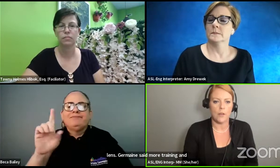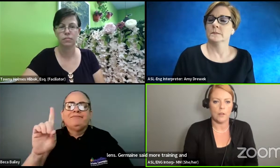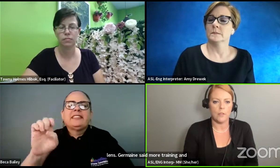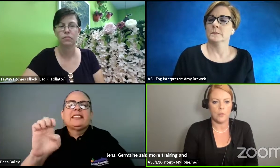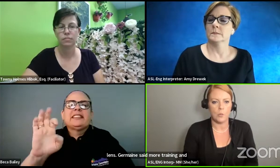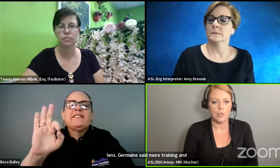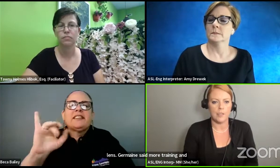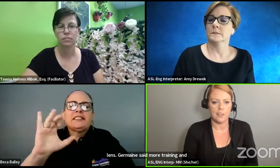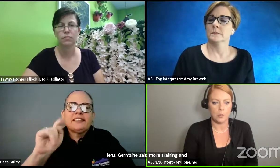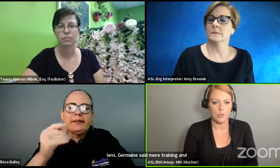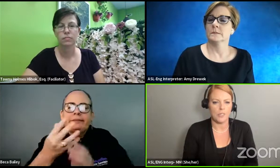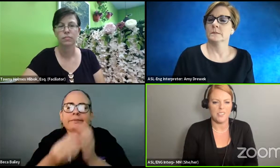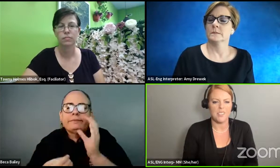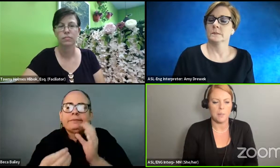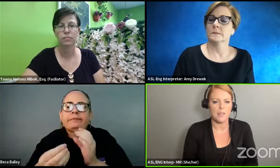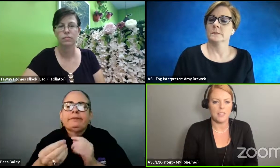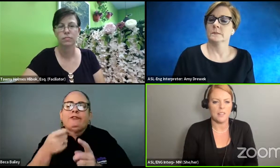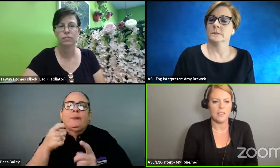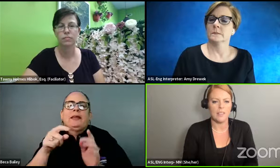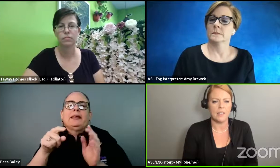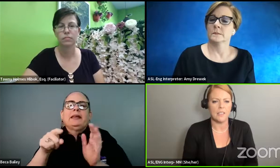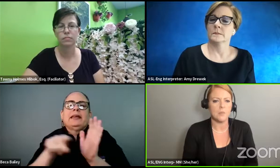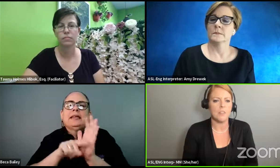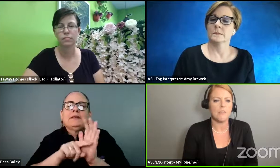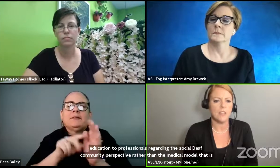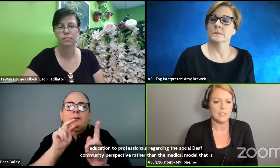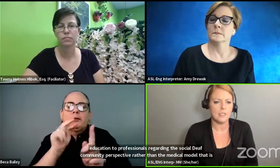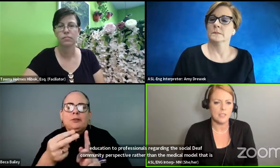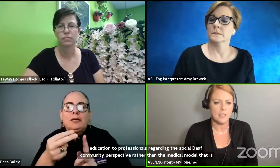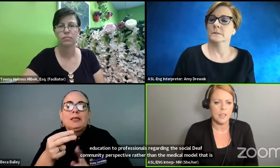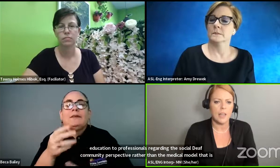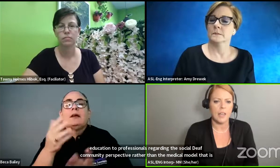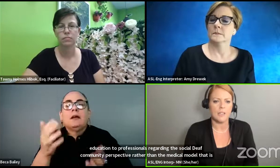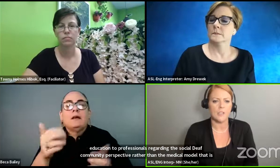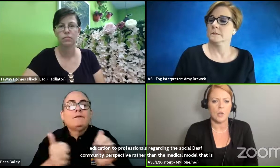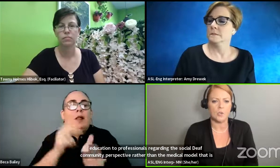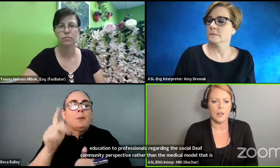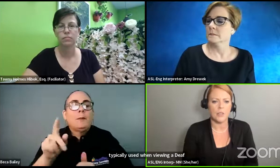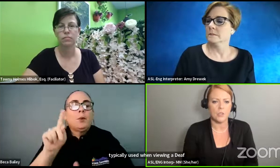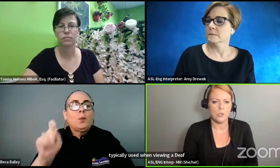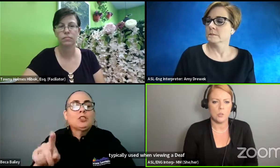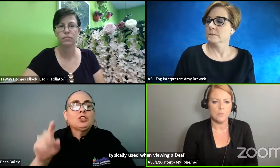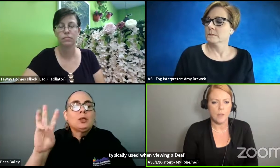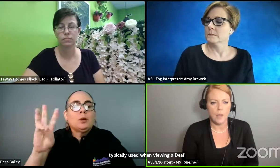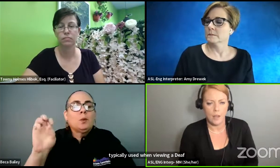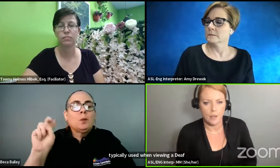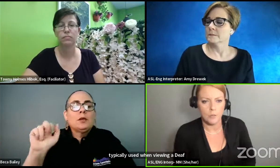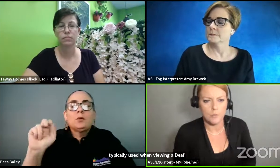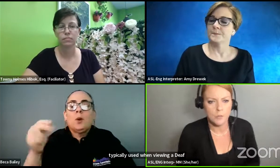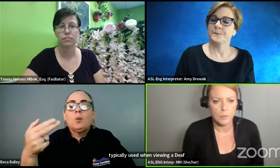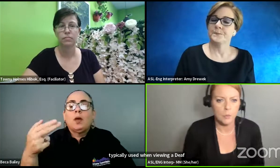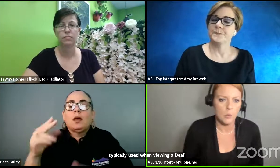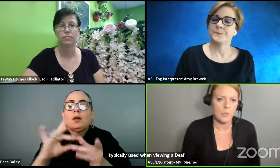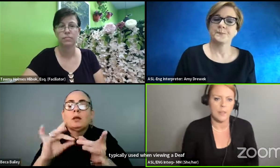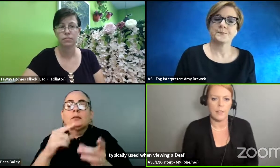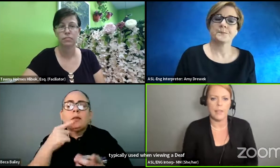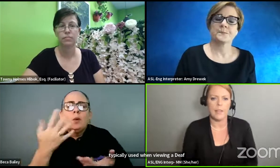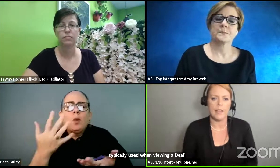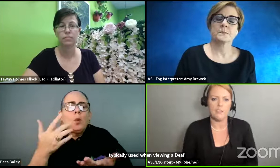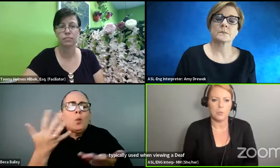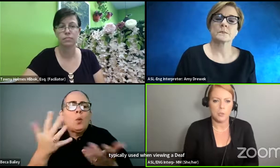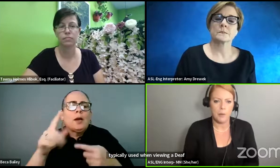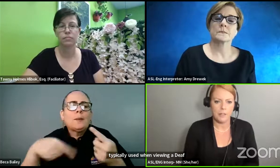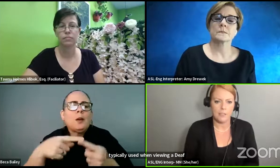used when viewing a deaf person as somebody that needs to be fixed. And so trying to remove